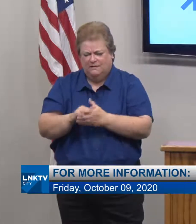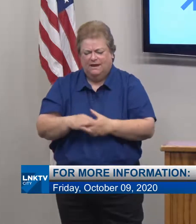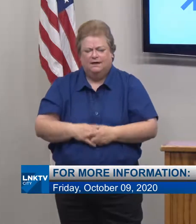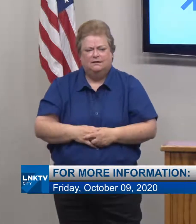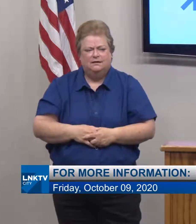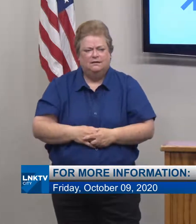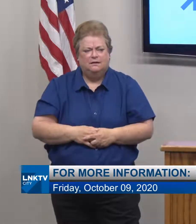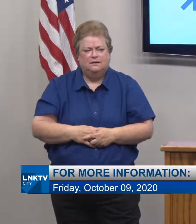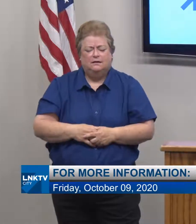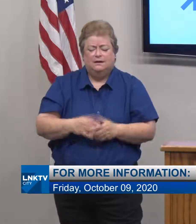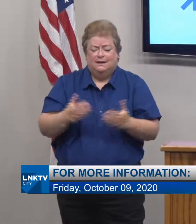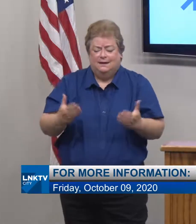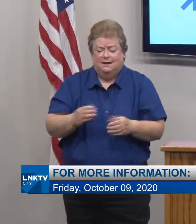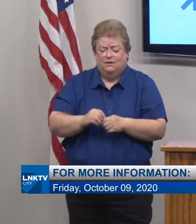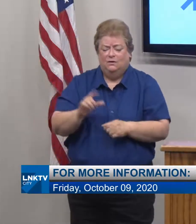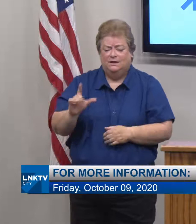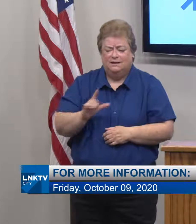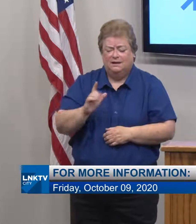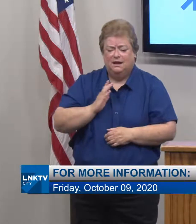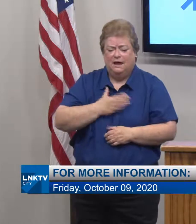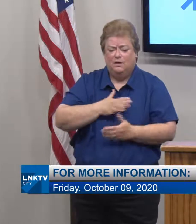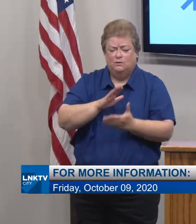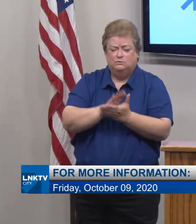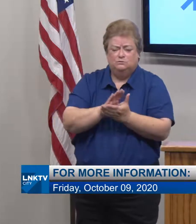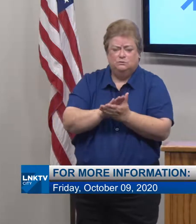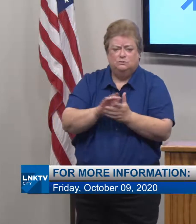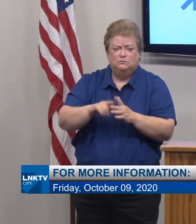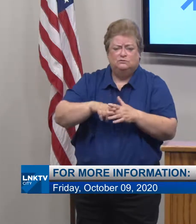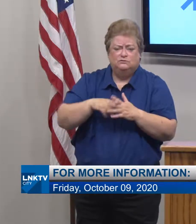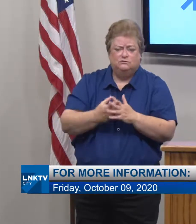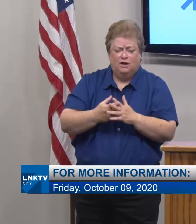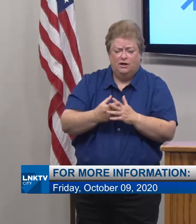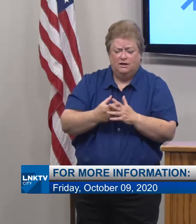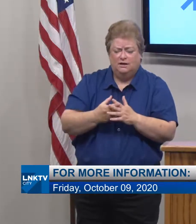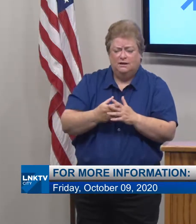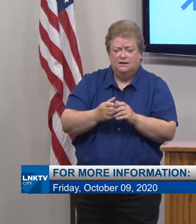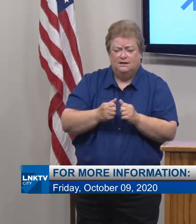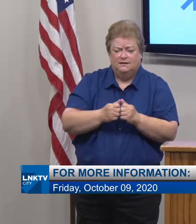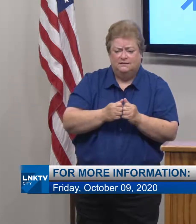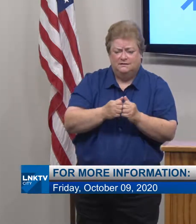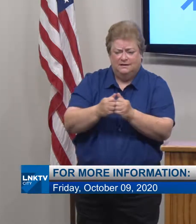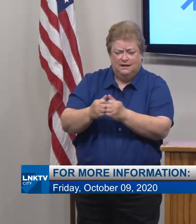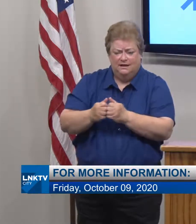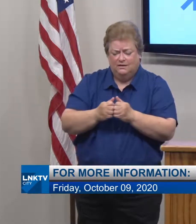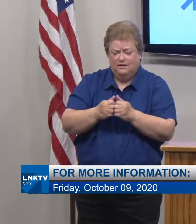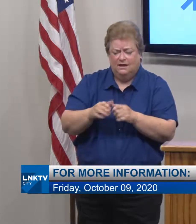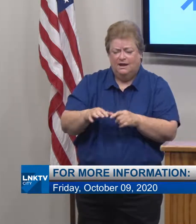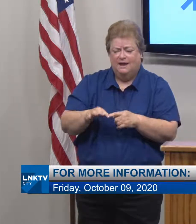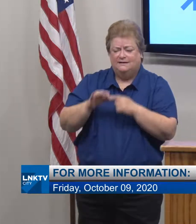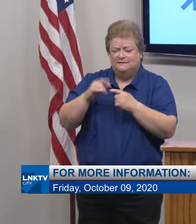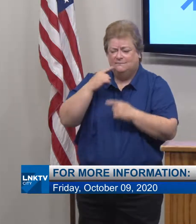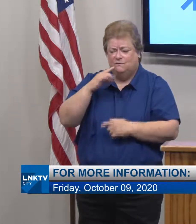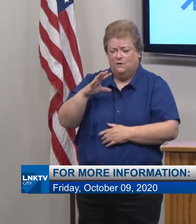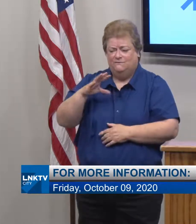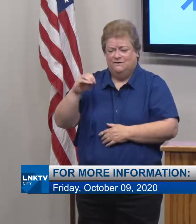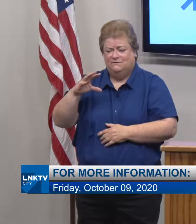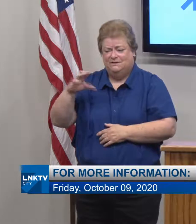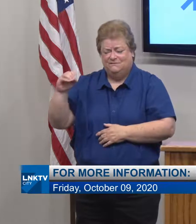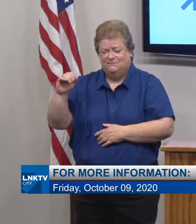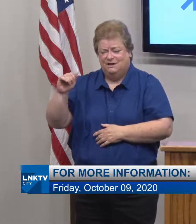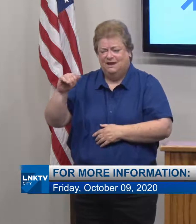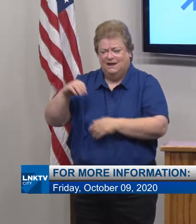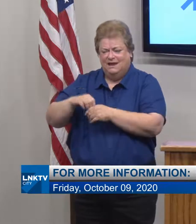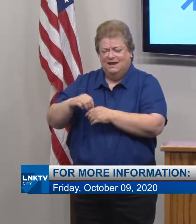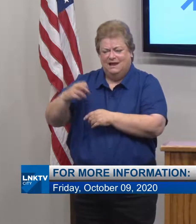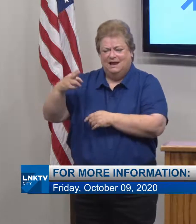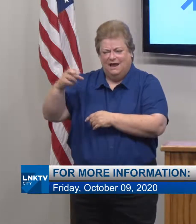Lincoln also, our schools started out together except for the 50-50 and the high schools at LPS,